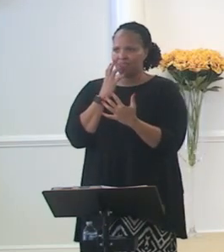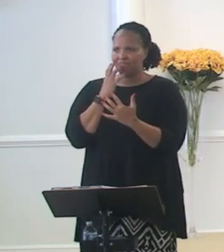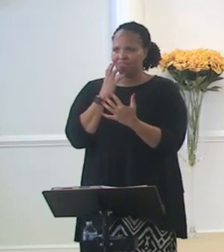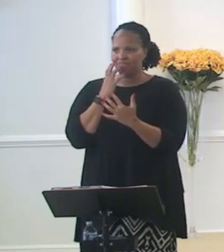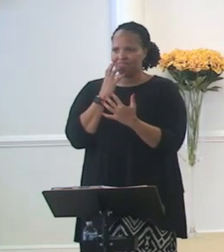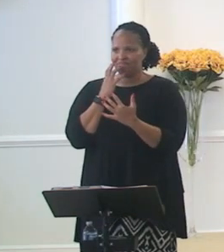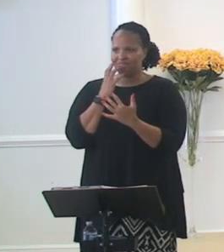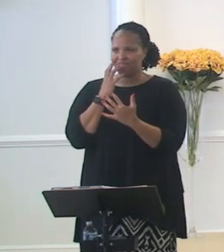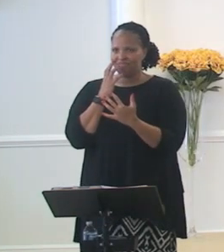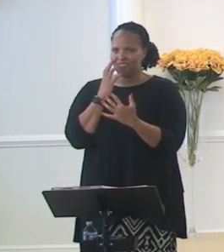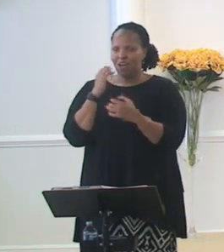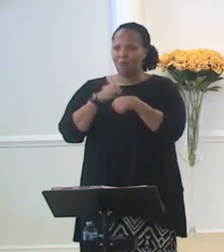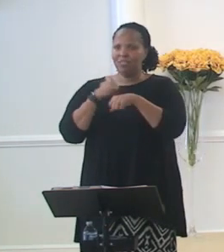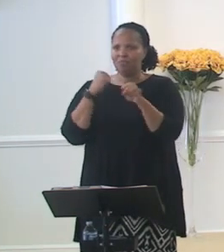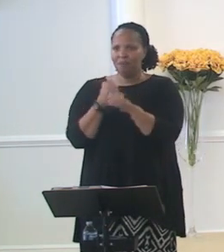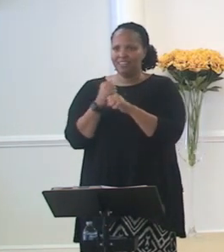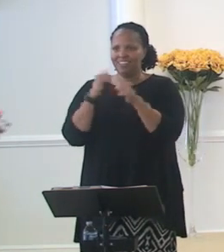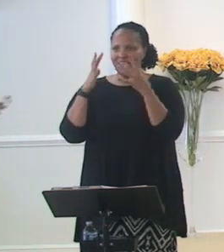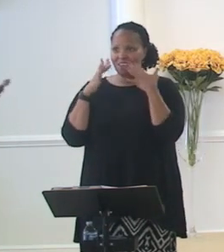which makes up the upside.